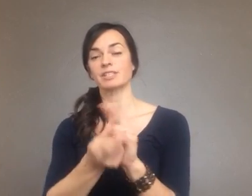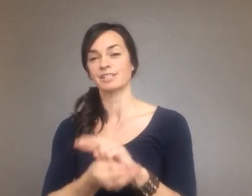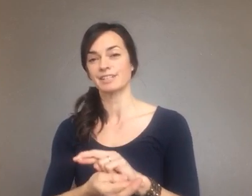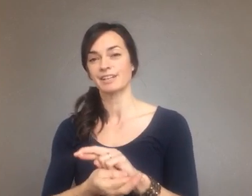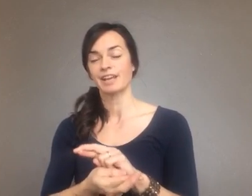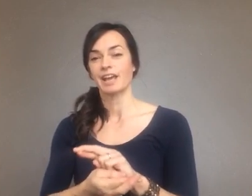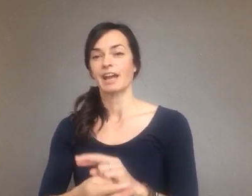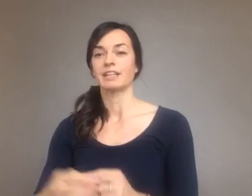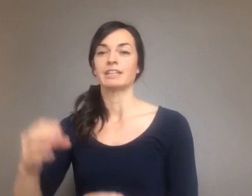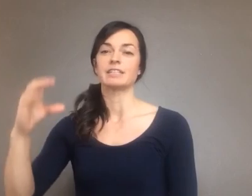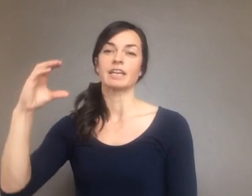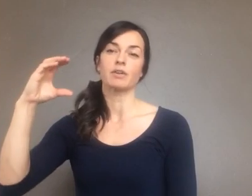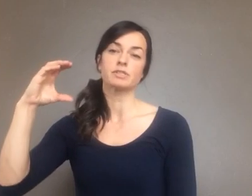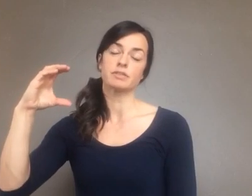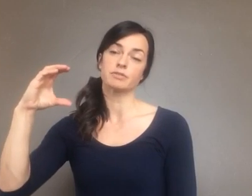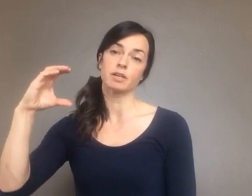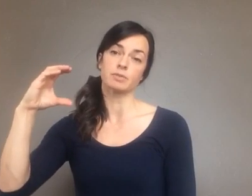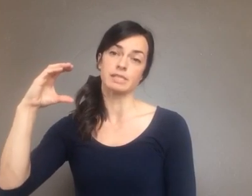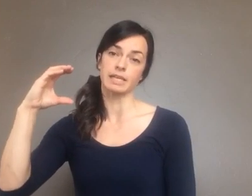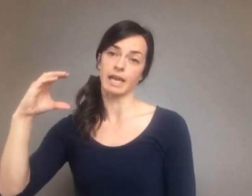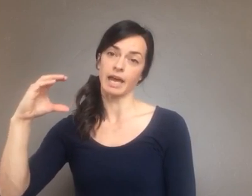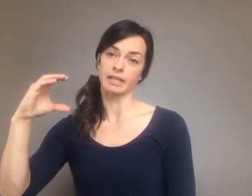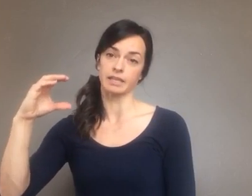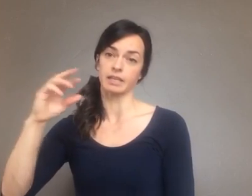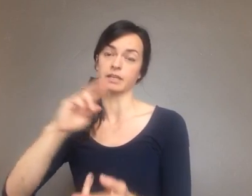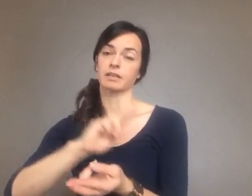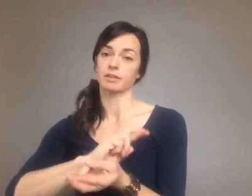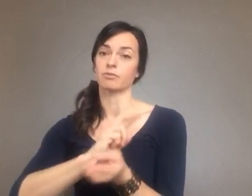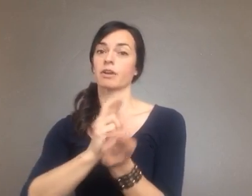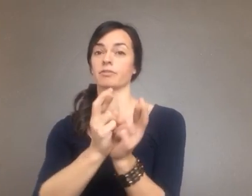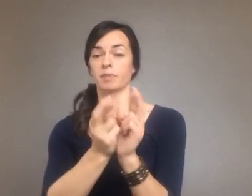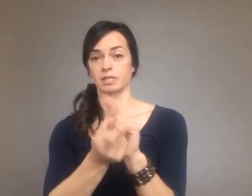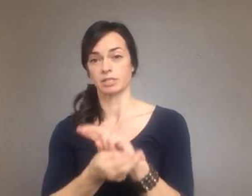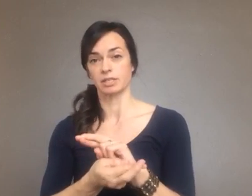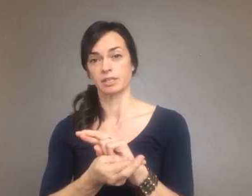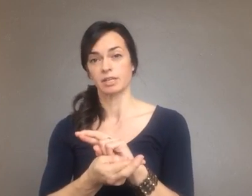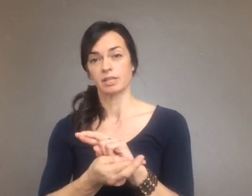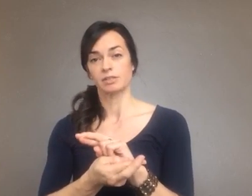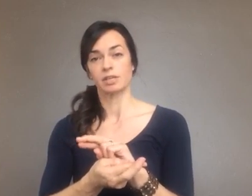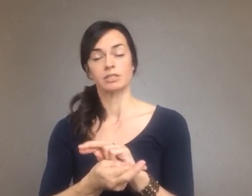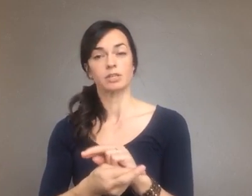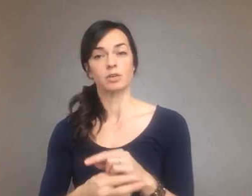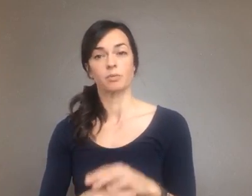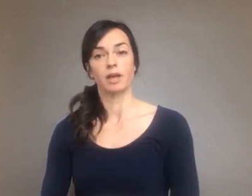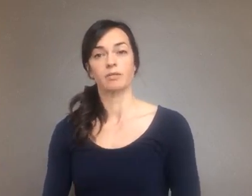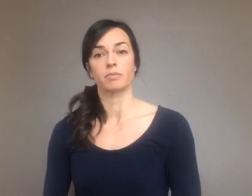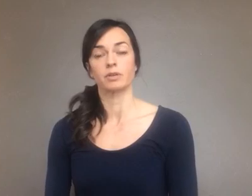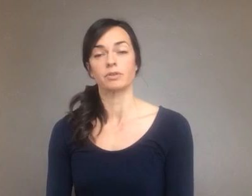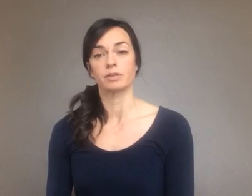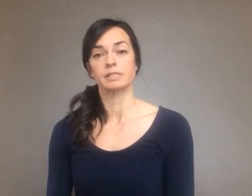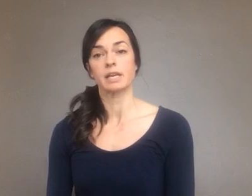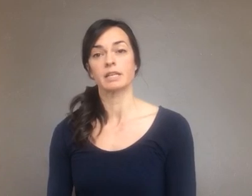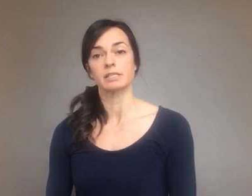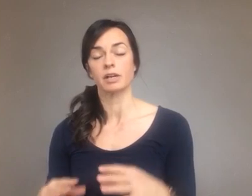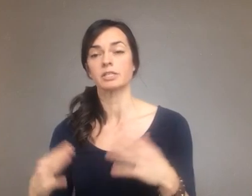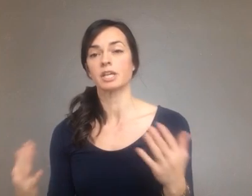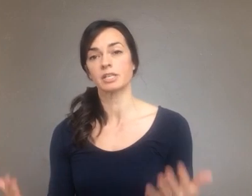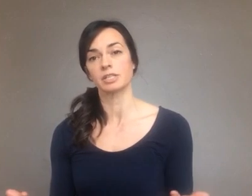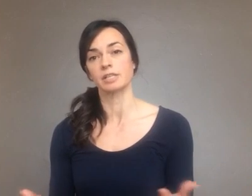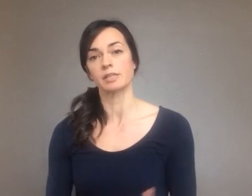Reformation, and the Council of Trent was the Catholic Reformation. So they took what Martin Luther had said and they started changing some